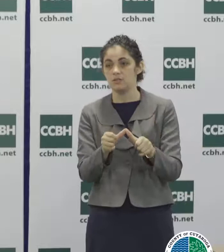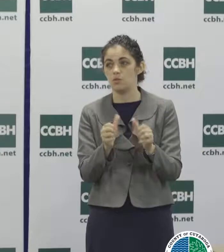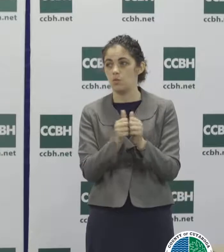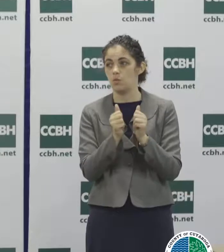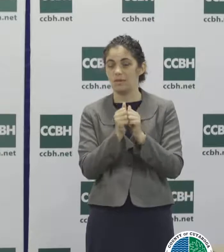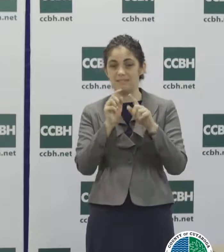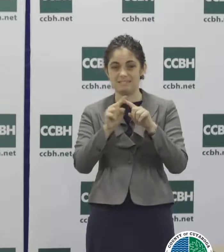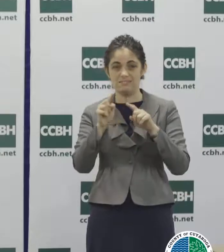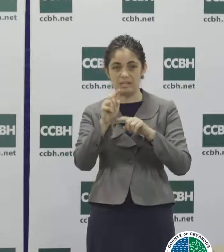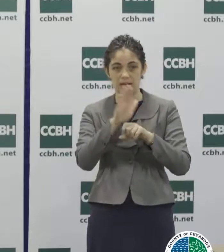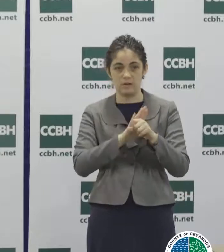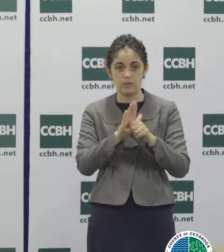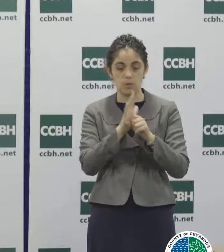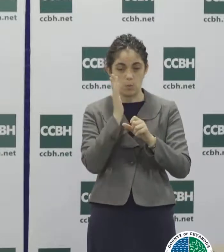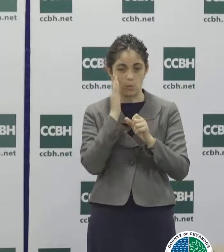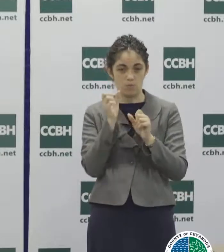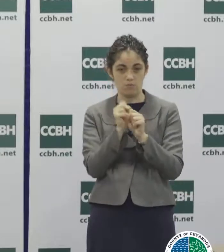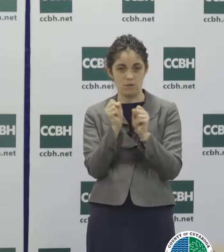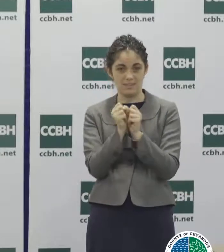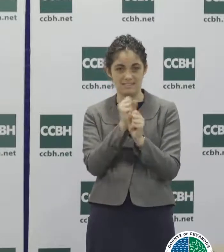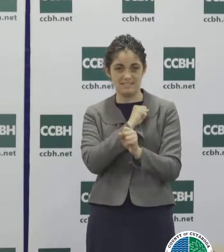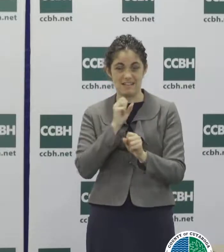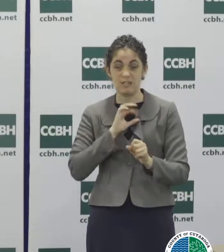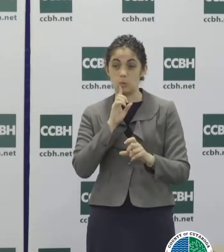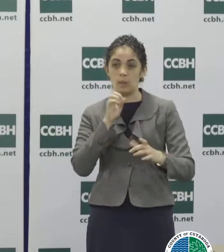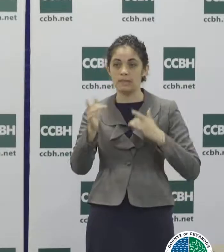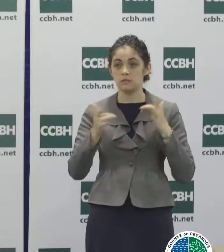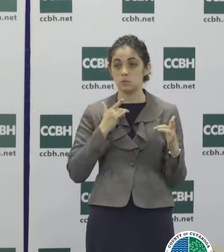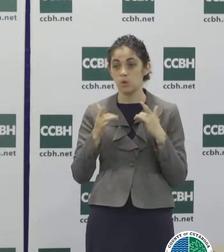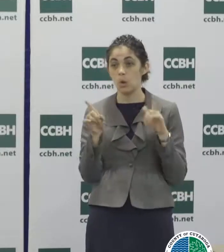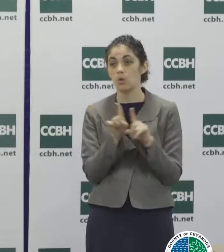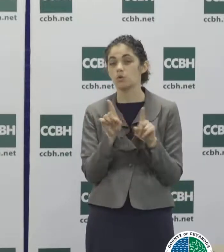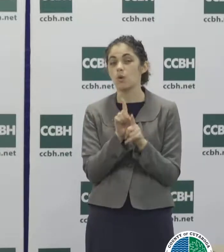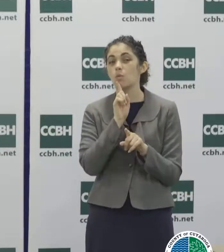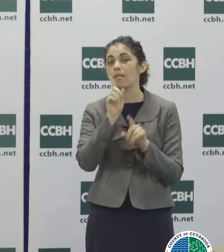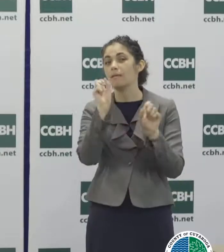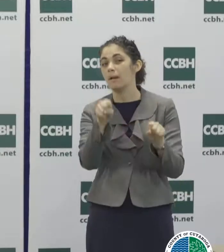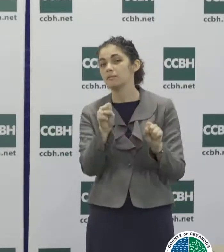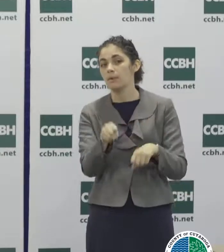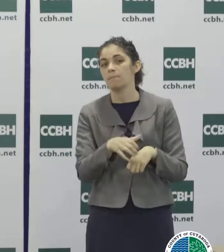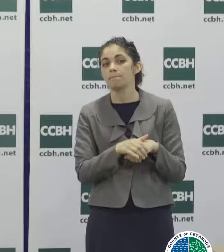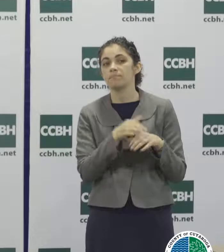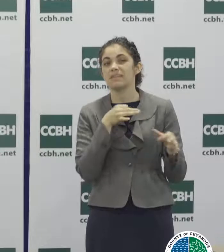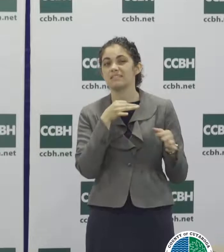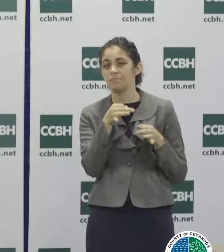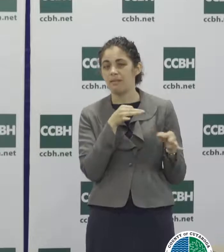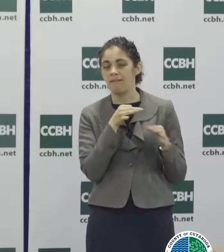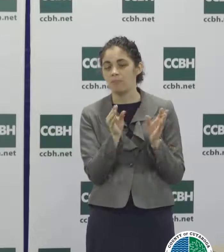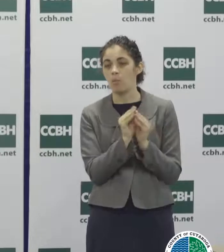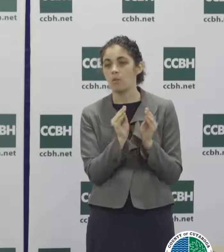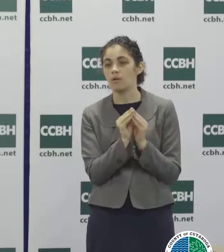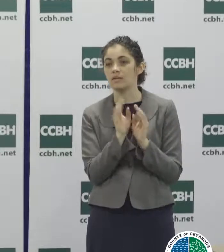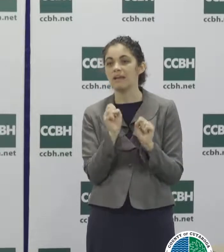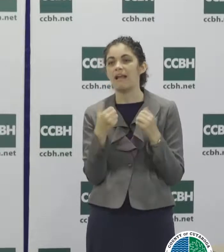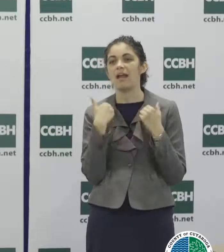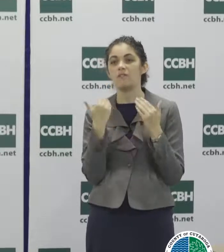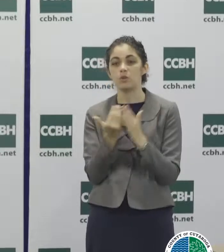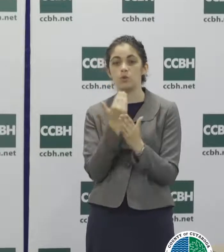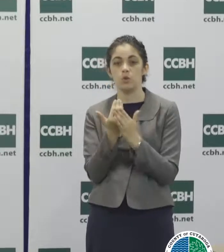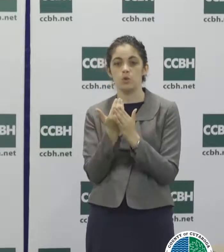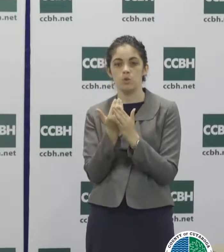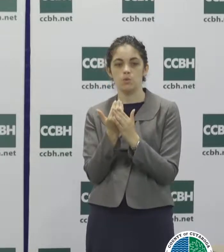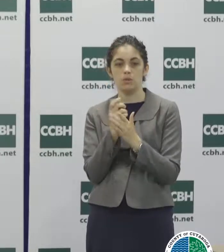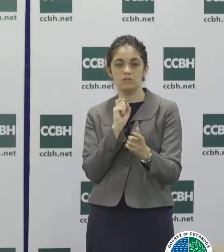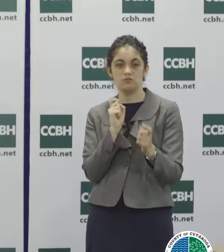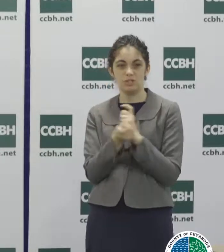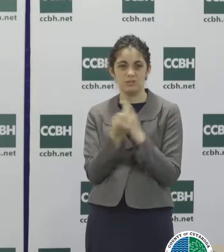among residents and staff. That is the biggest concern, and certainly what that can do, as we described, can create new chains of